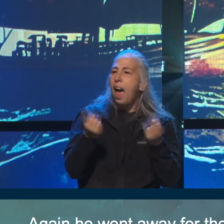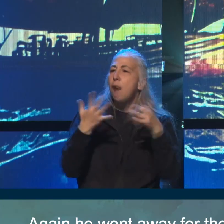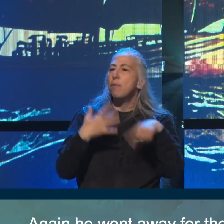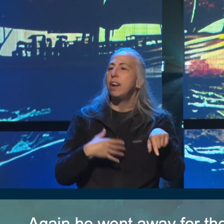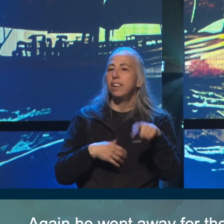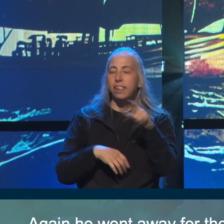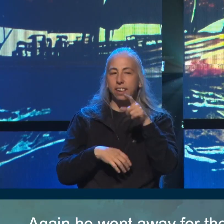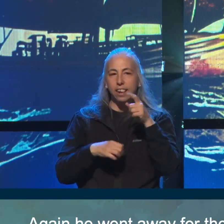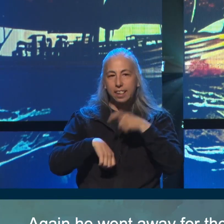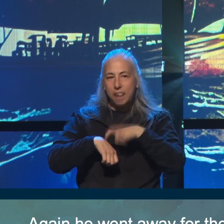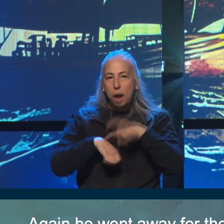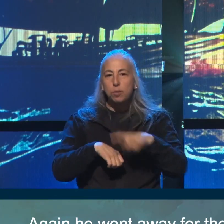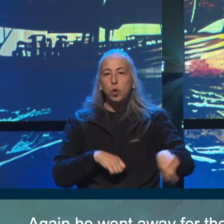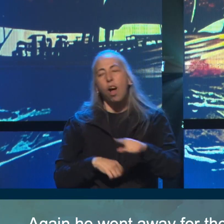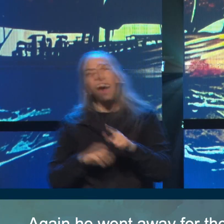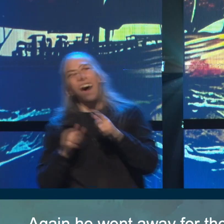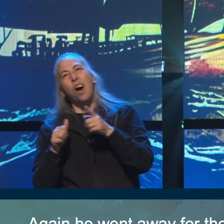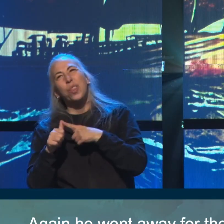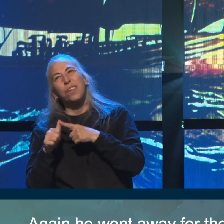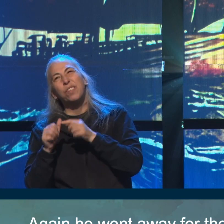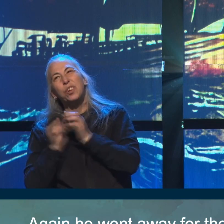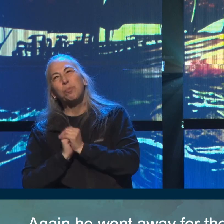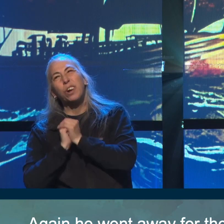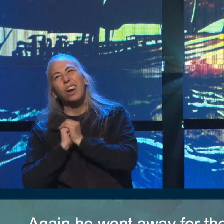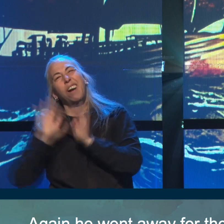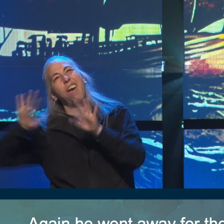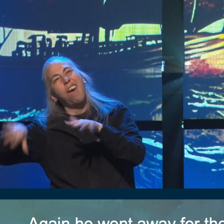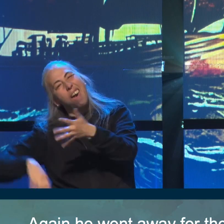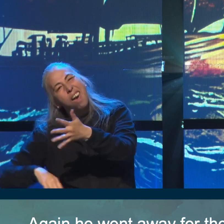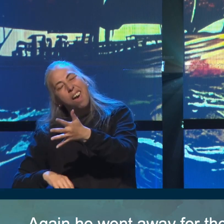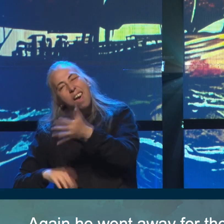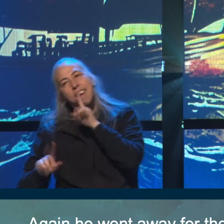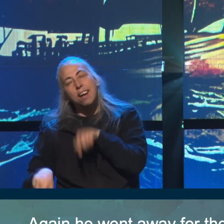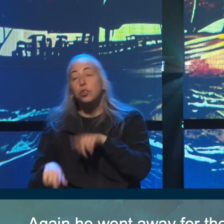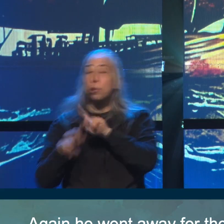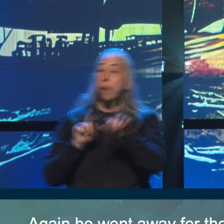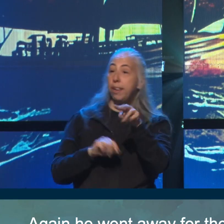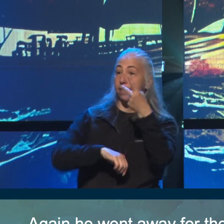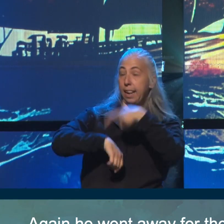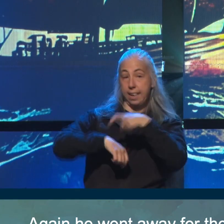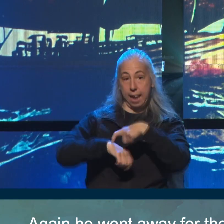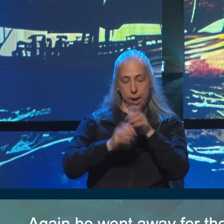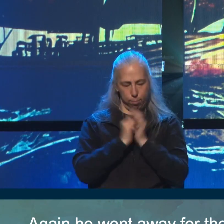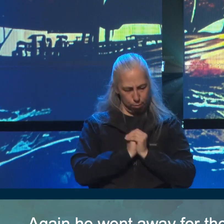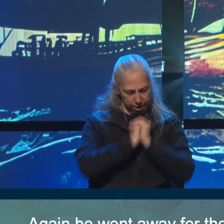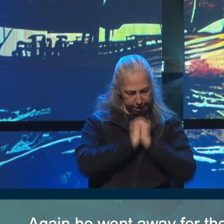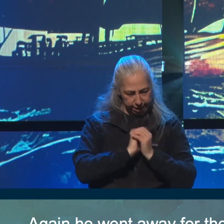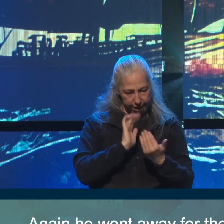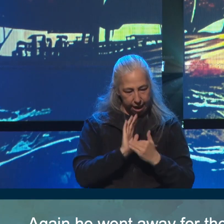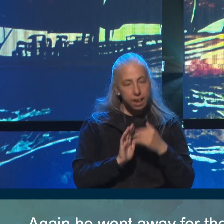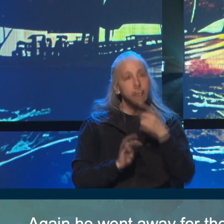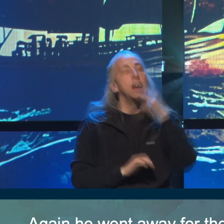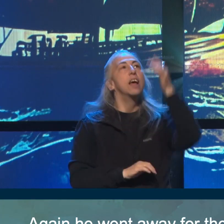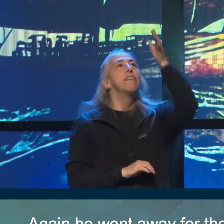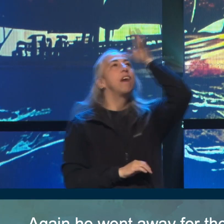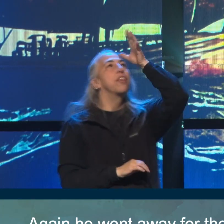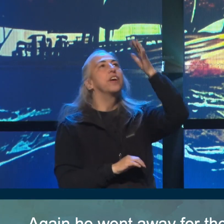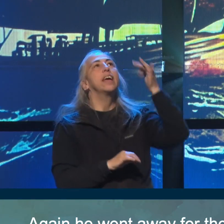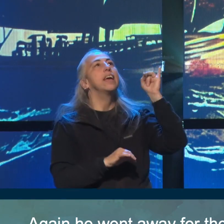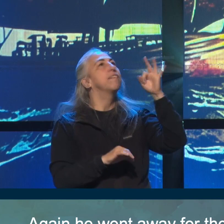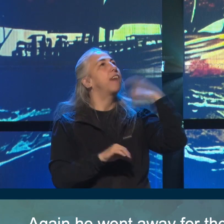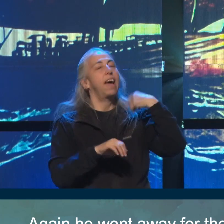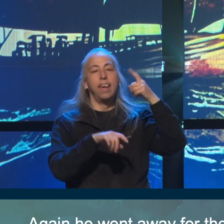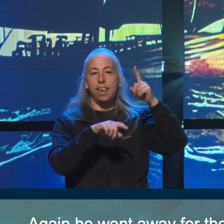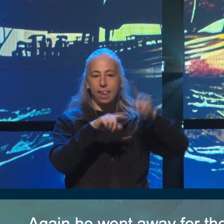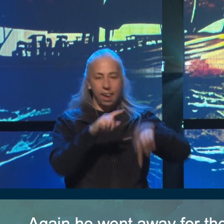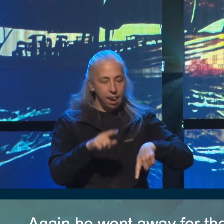pray? Like, I didn't like that first answer. Let's go back at it here, right? He went away a second time and prayed. He said, my Father, if this cannot pass